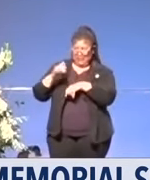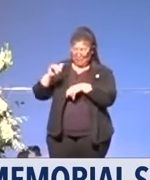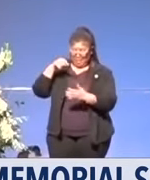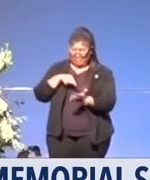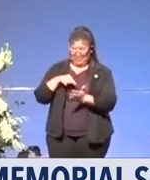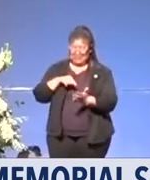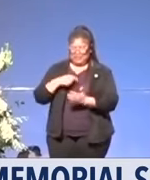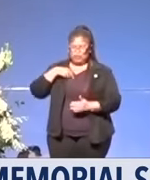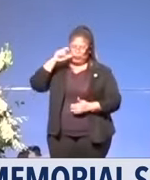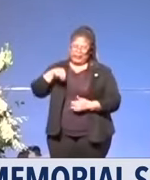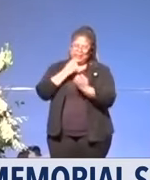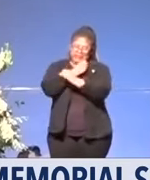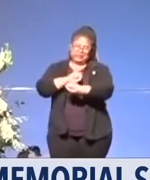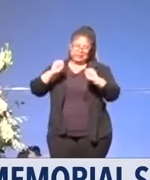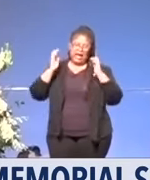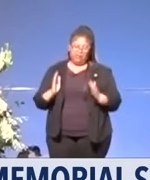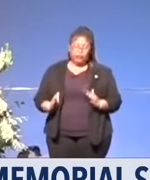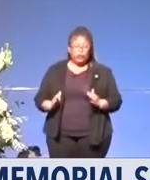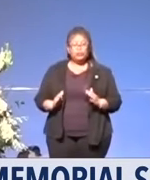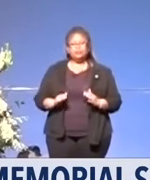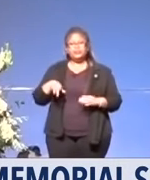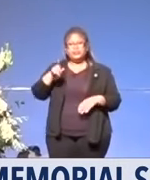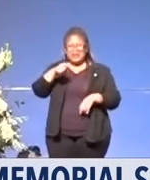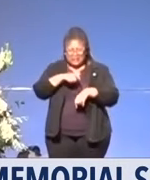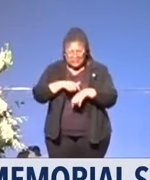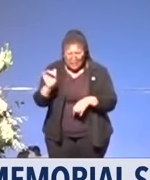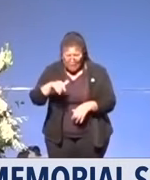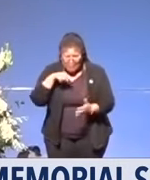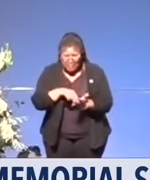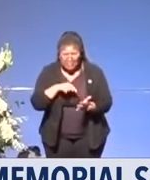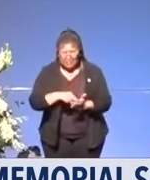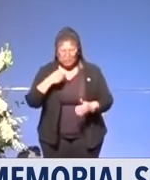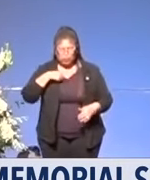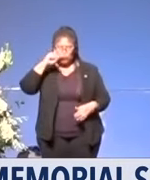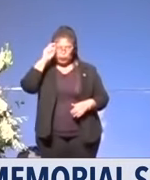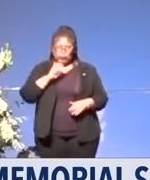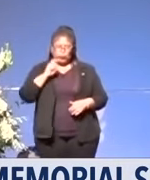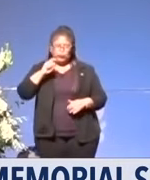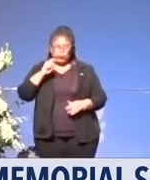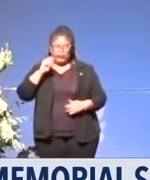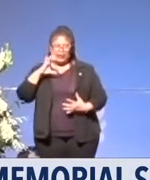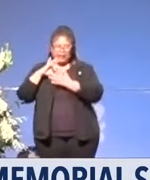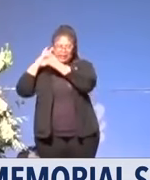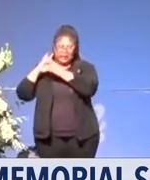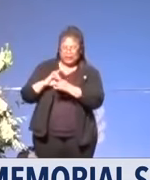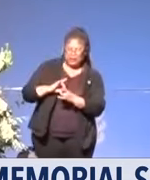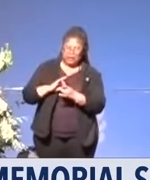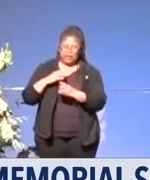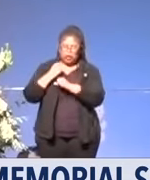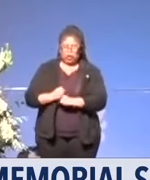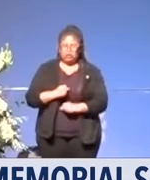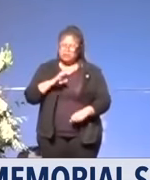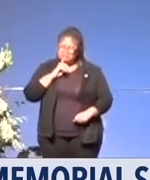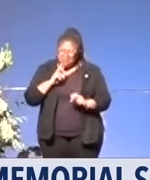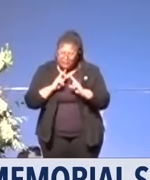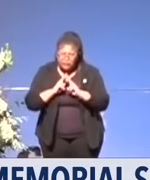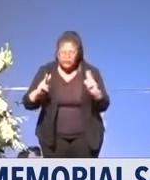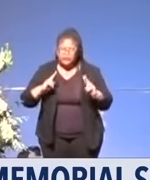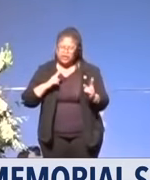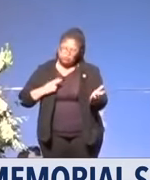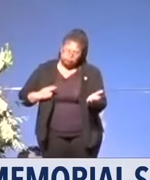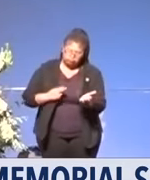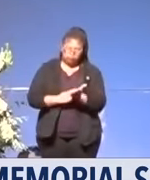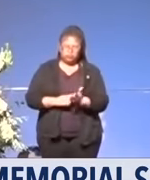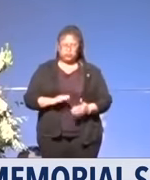savior. In times like these, we need an anchor. Be very sure that your anchor